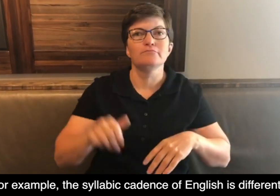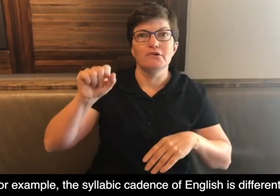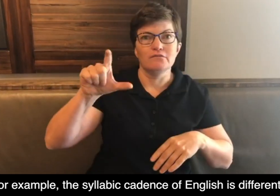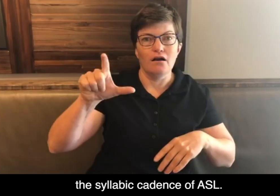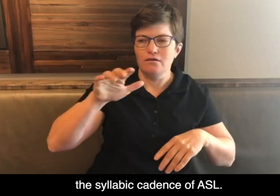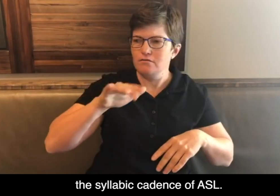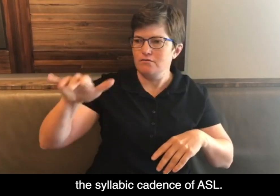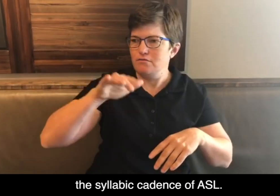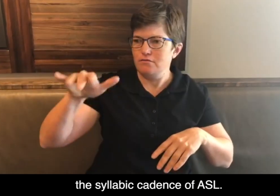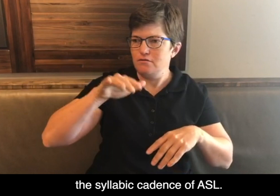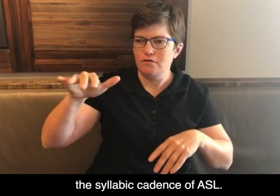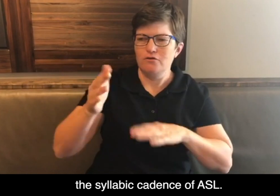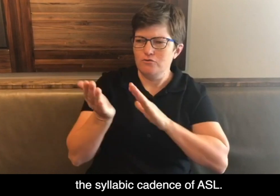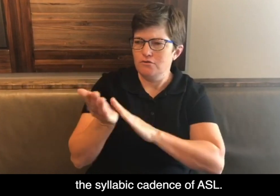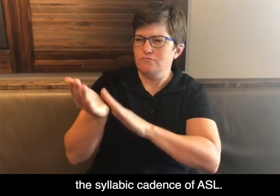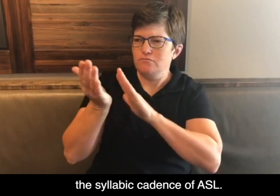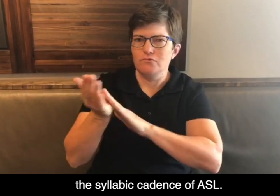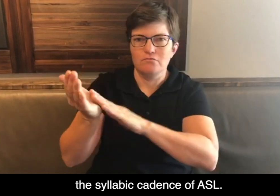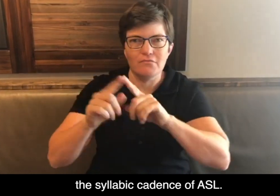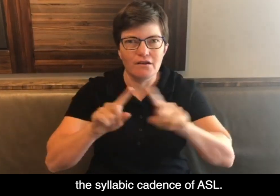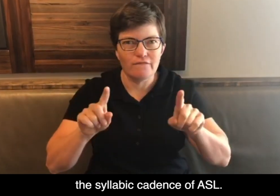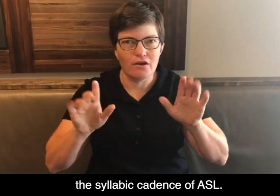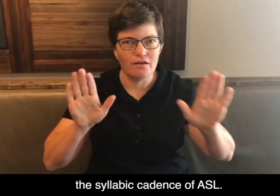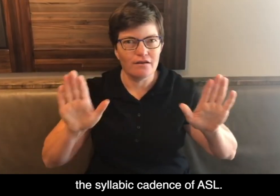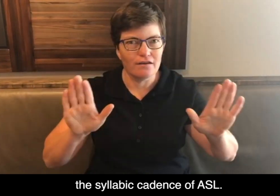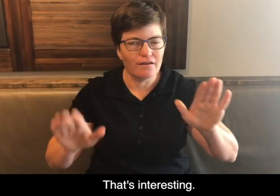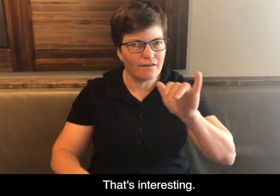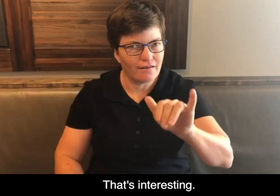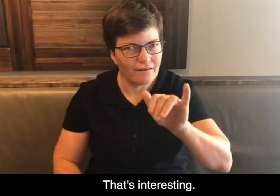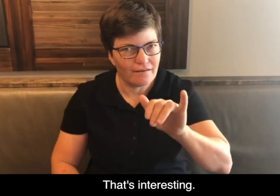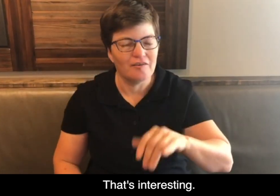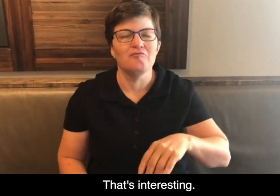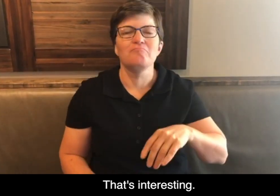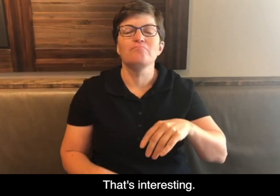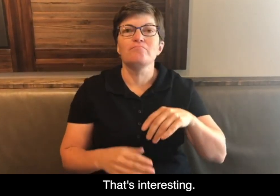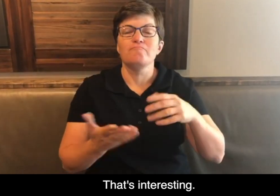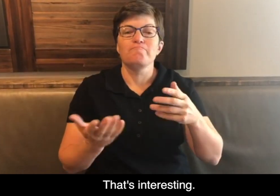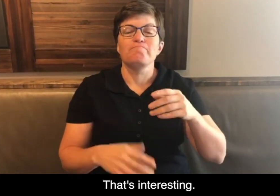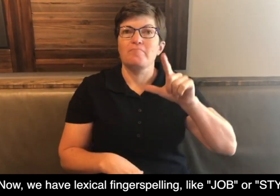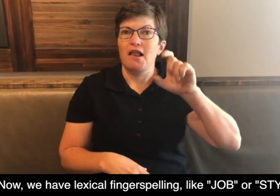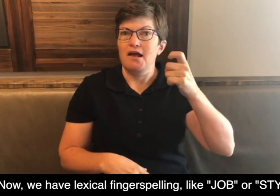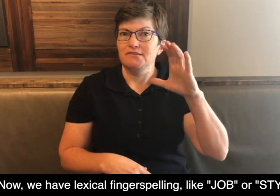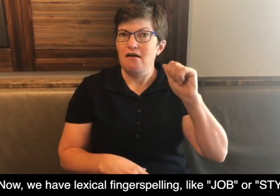is different from the syllabic cadence of ASL. That's interesting. Now we